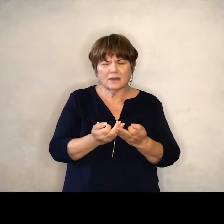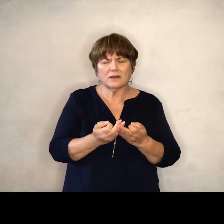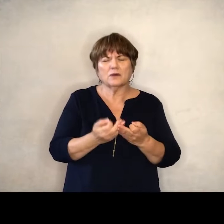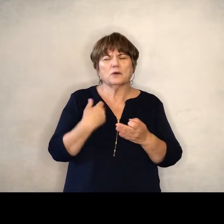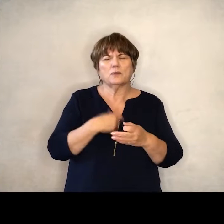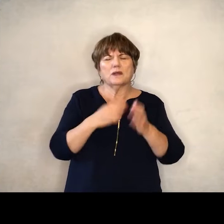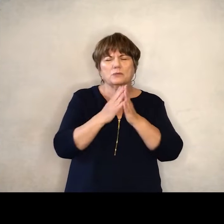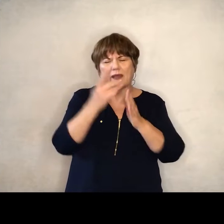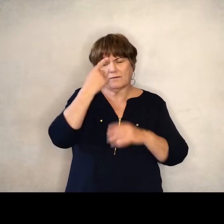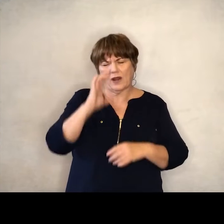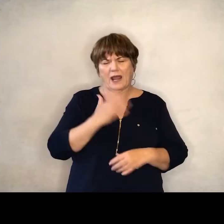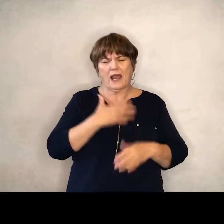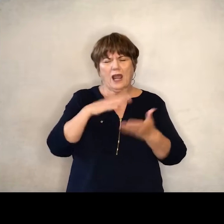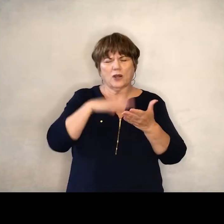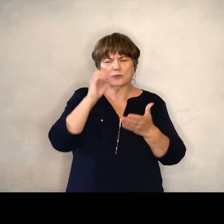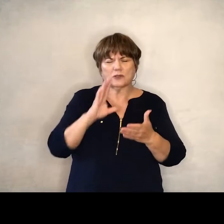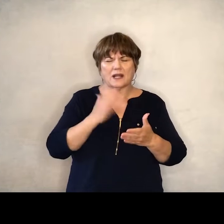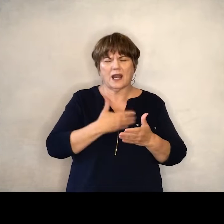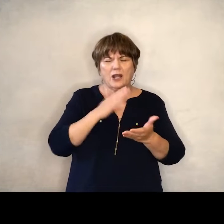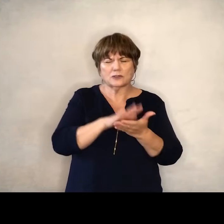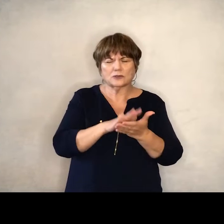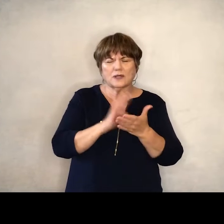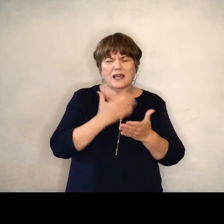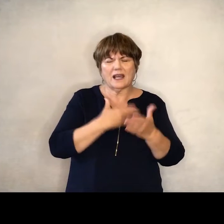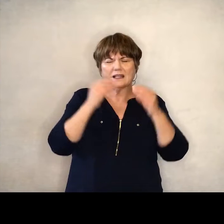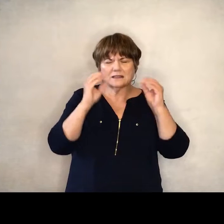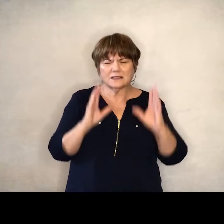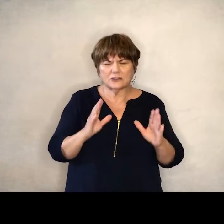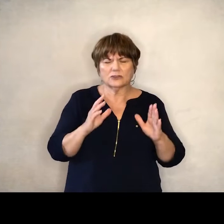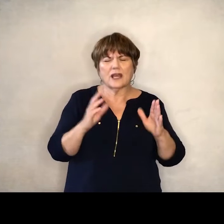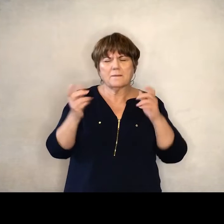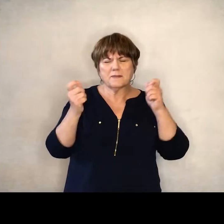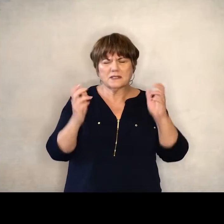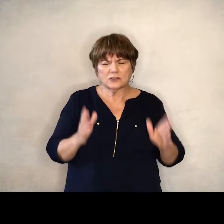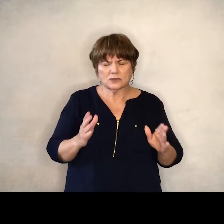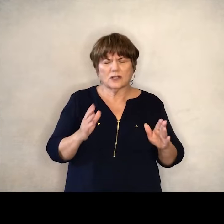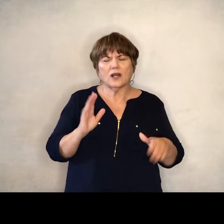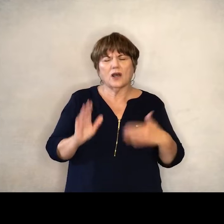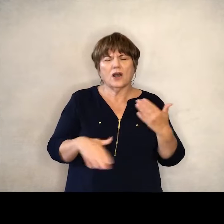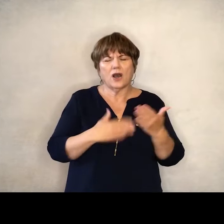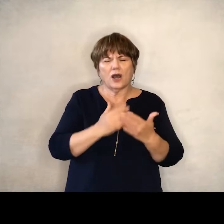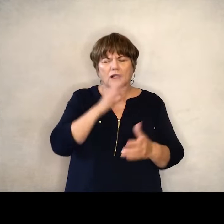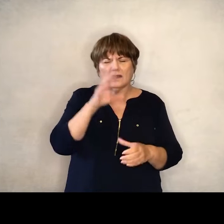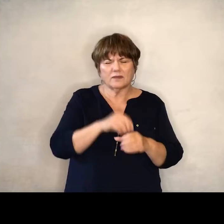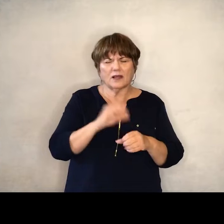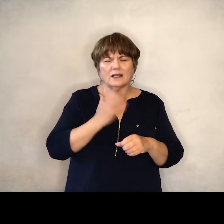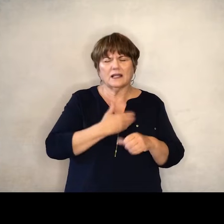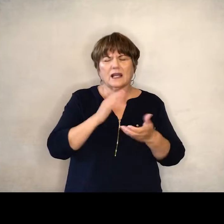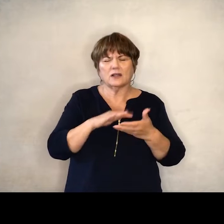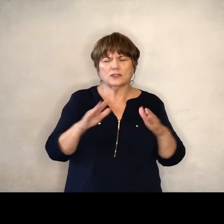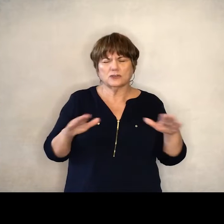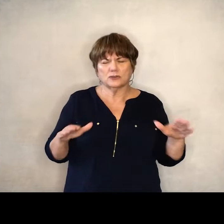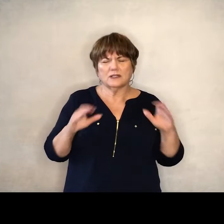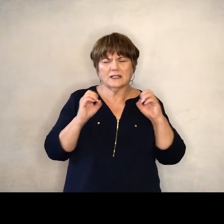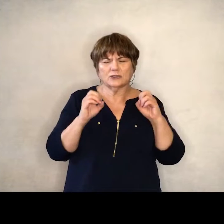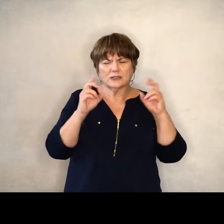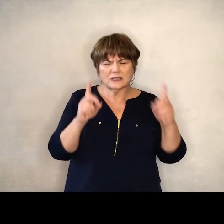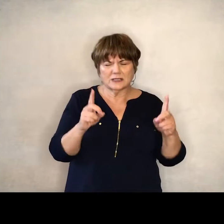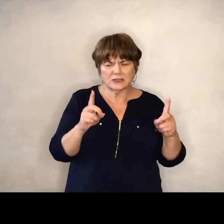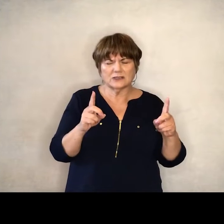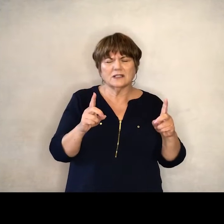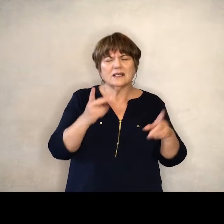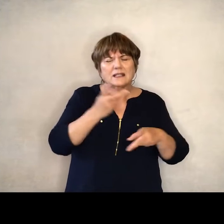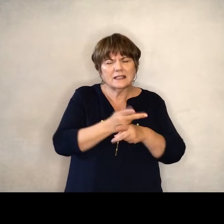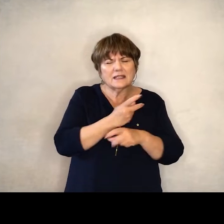for our schools, for our teachers and administrators, and all involved in our children's education. Keep them safe